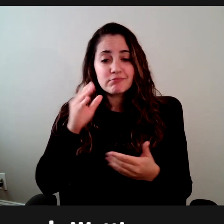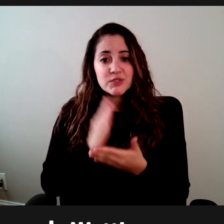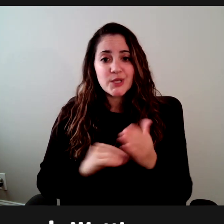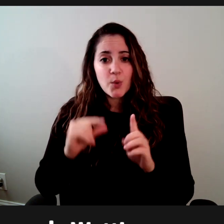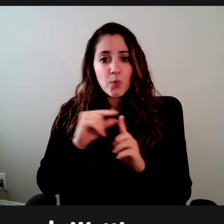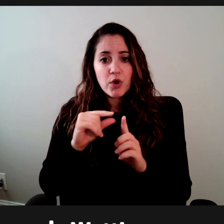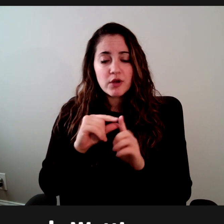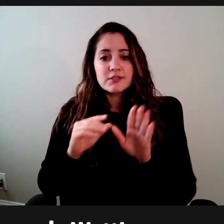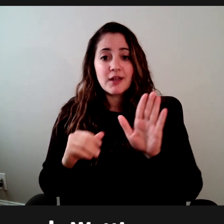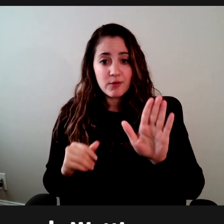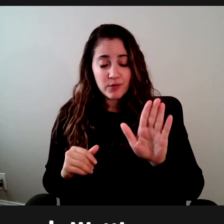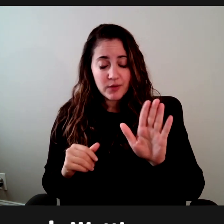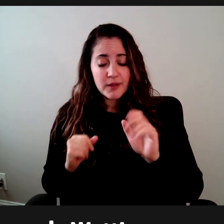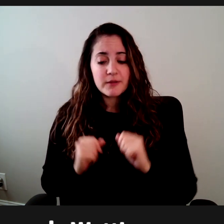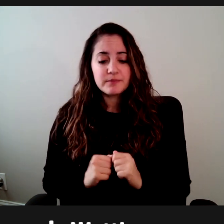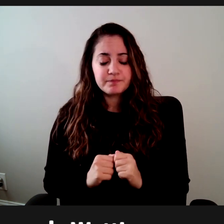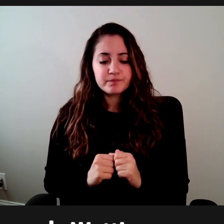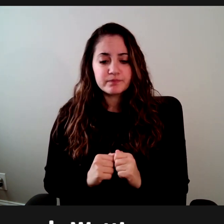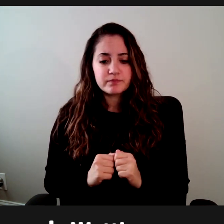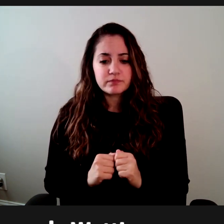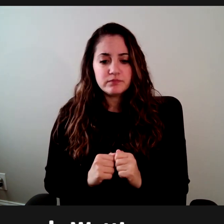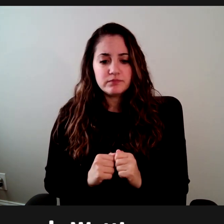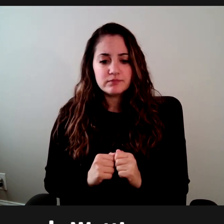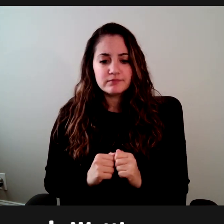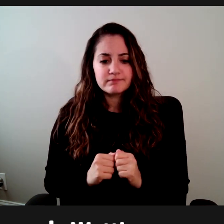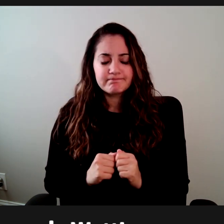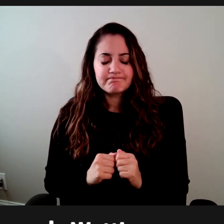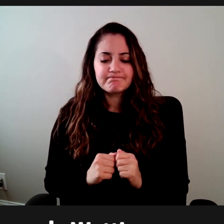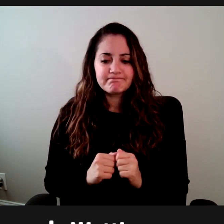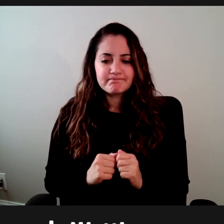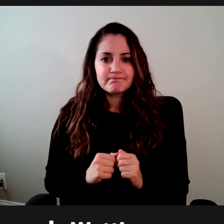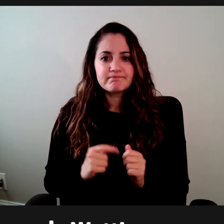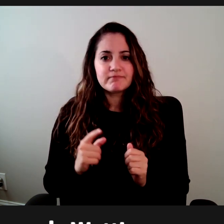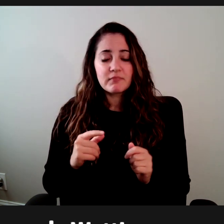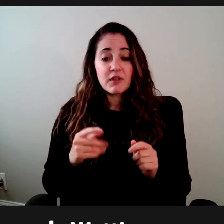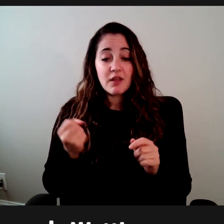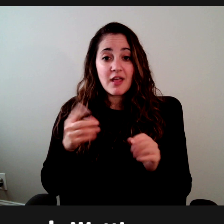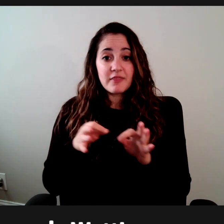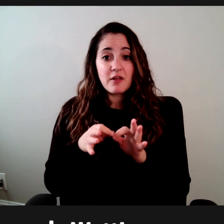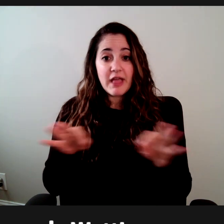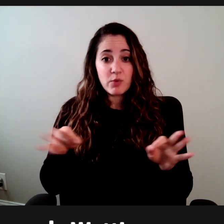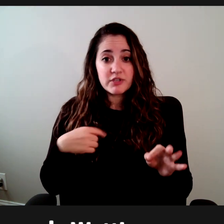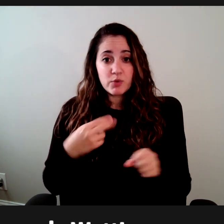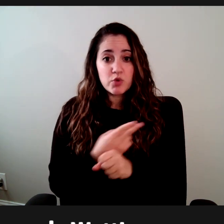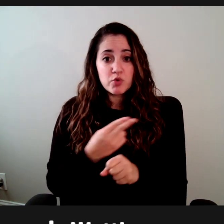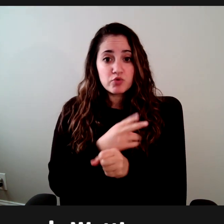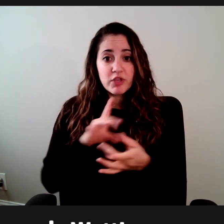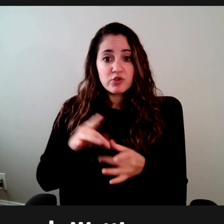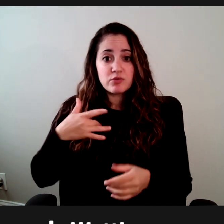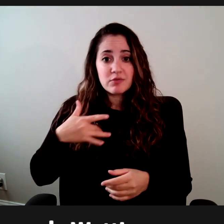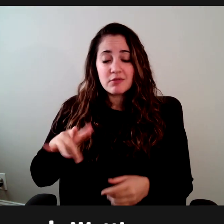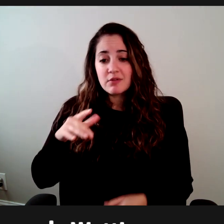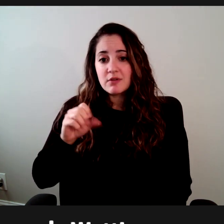and I will say I'm always I'm disappointed by the language that we have